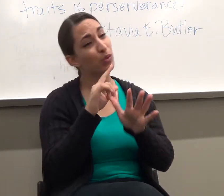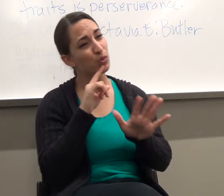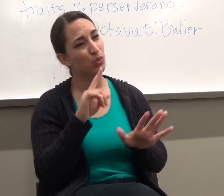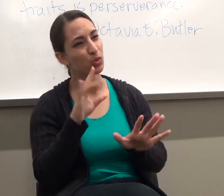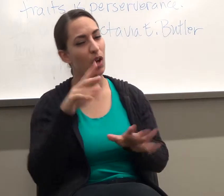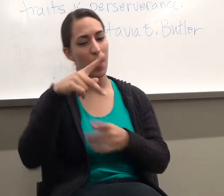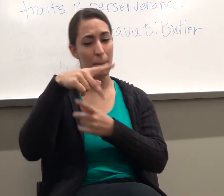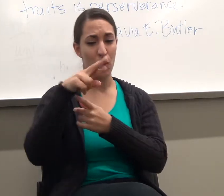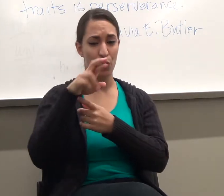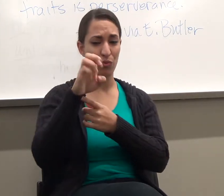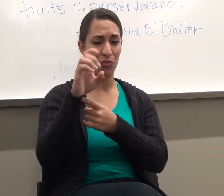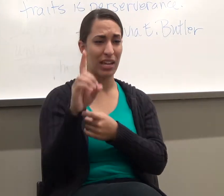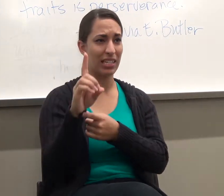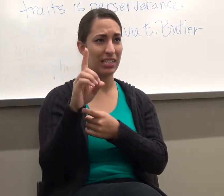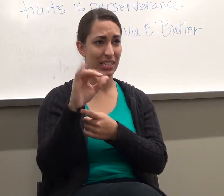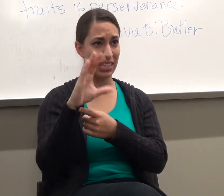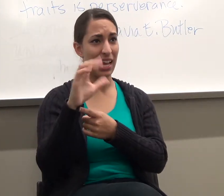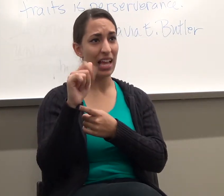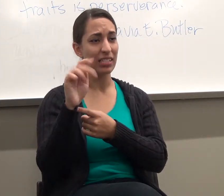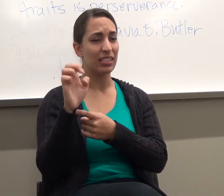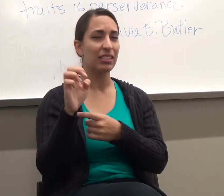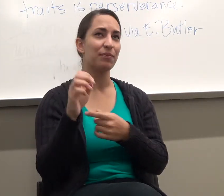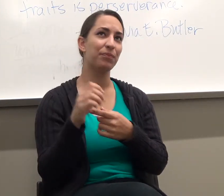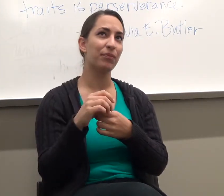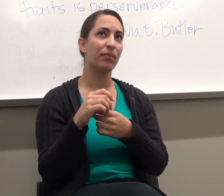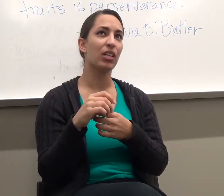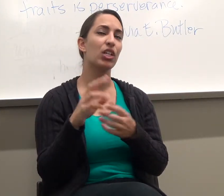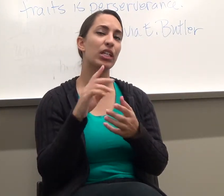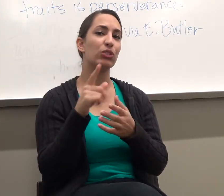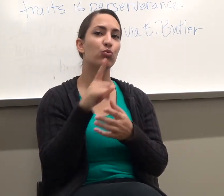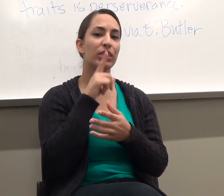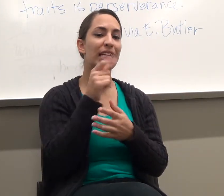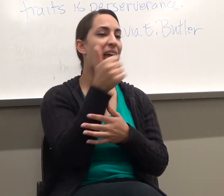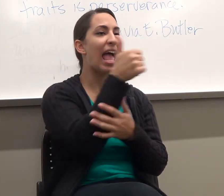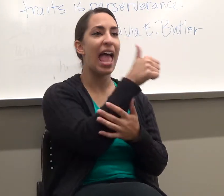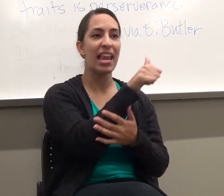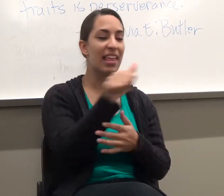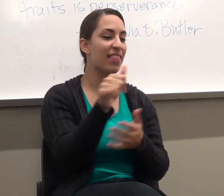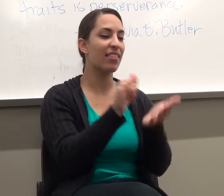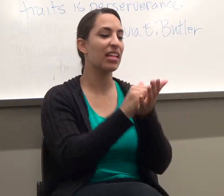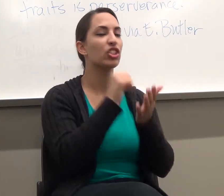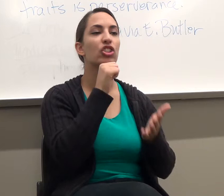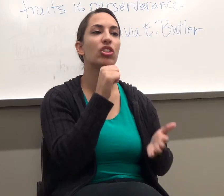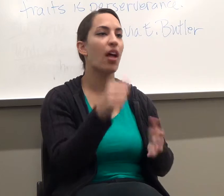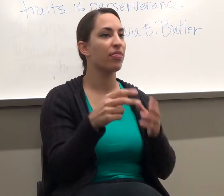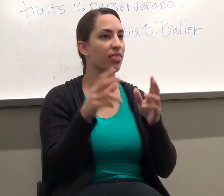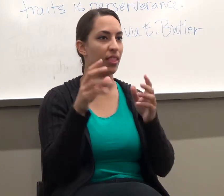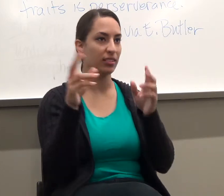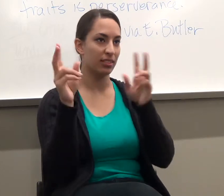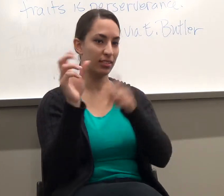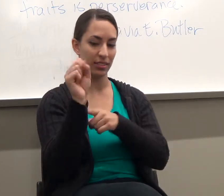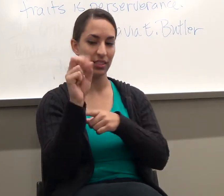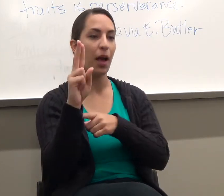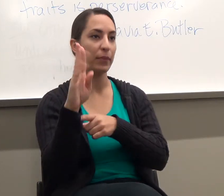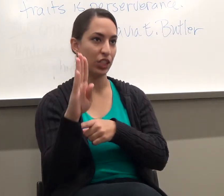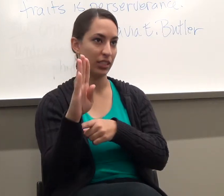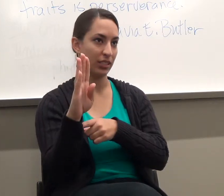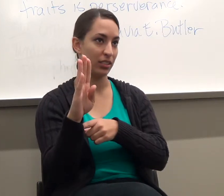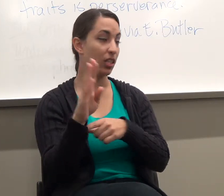basically what the predicate is anything that's not the subject. So in this sentence, this whole thing is the